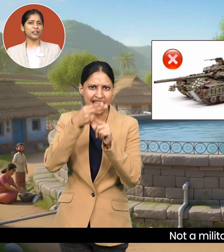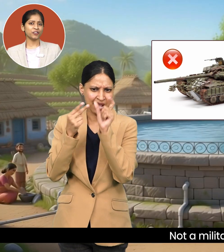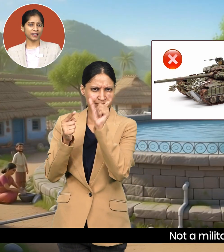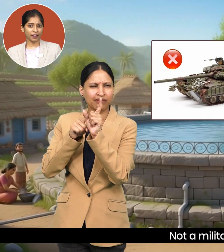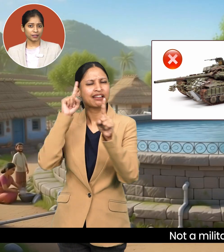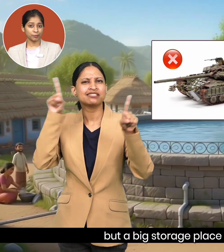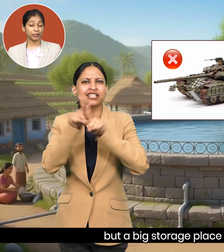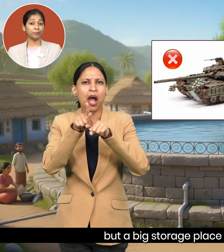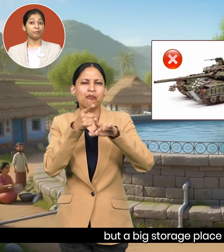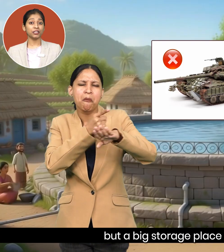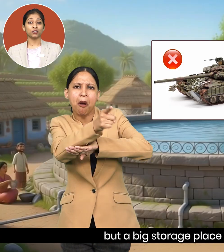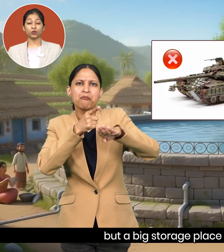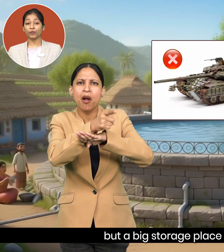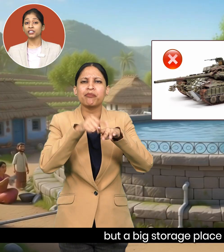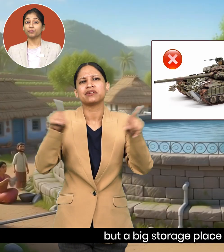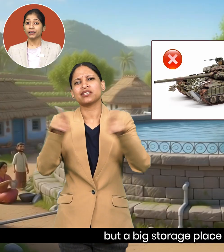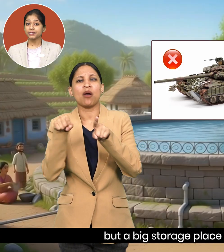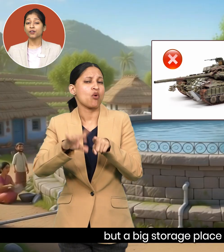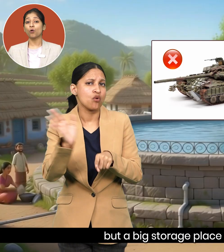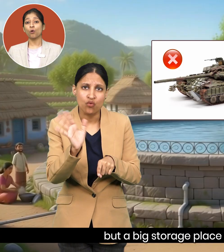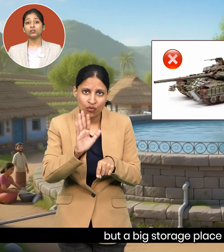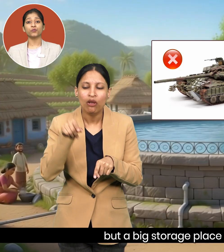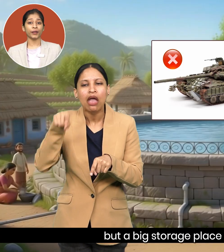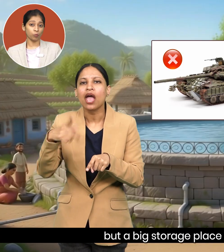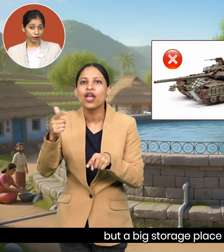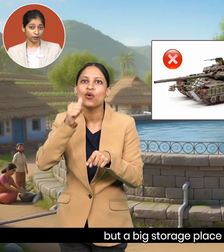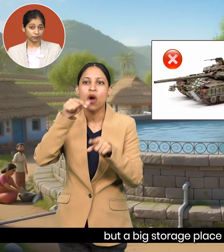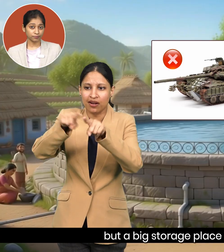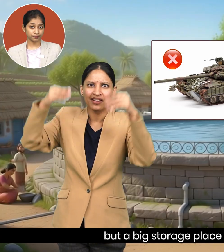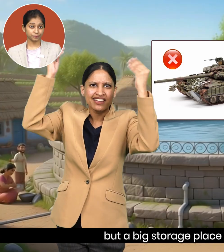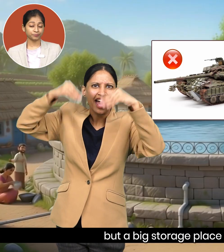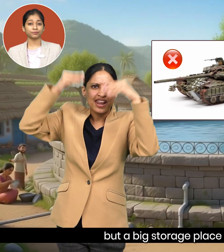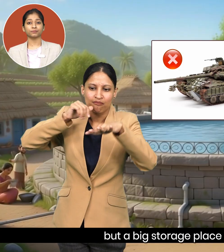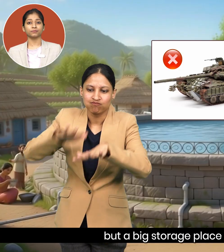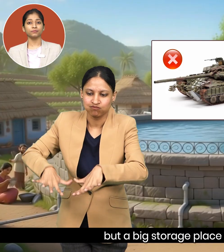Not a military tank, but a big storage place that holds rainwater.